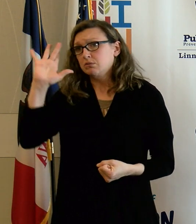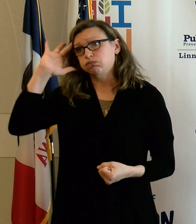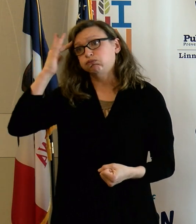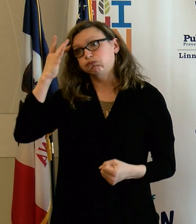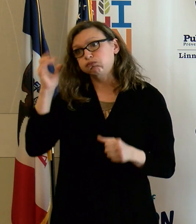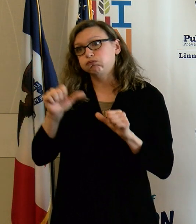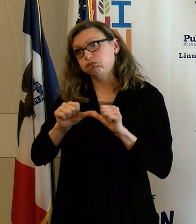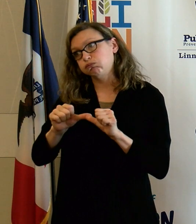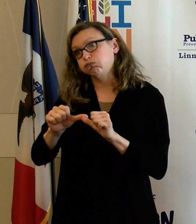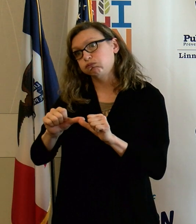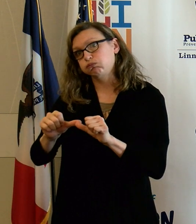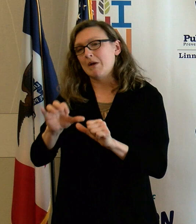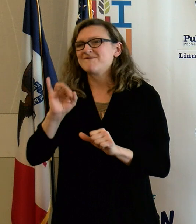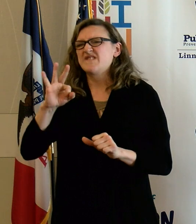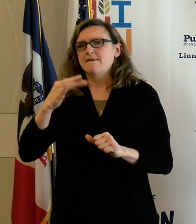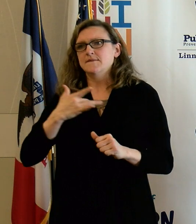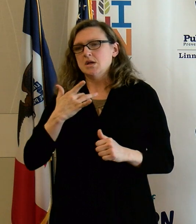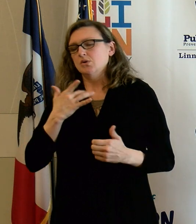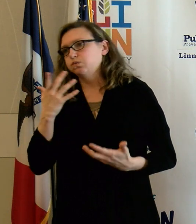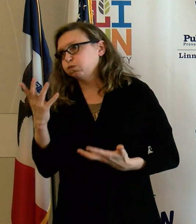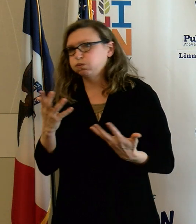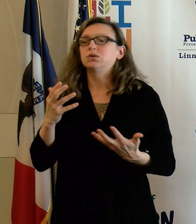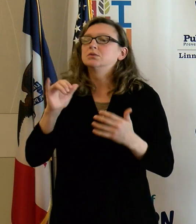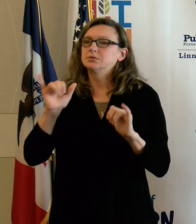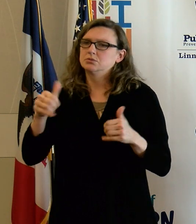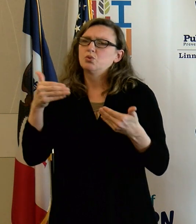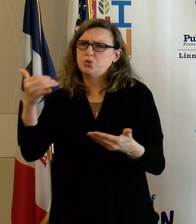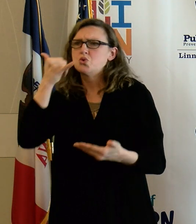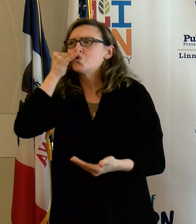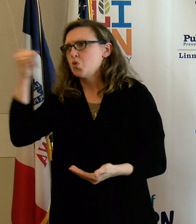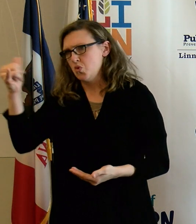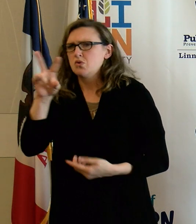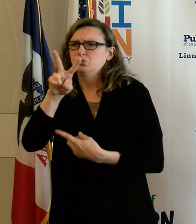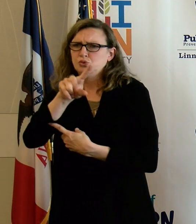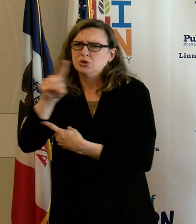call 211 or the Foundation